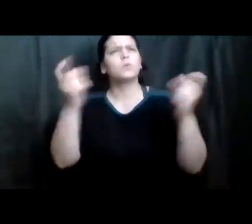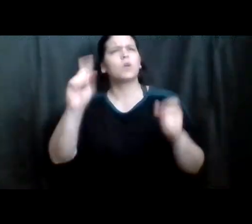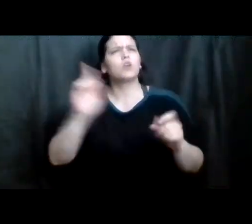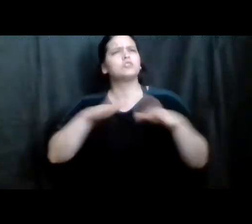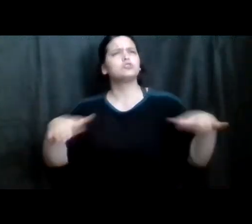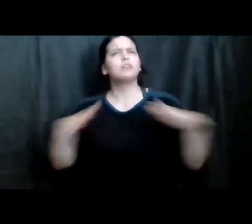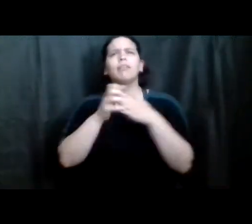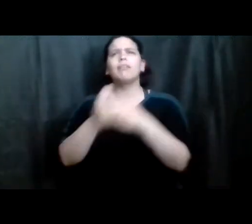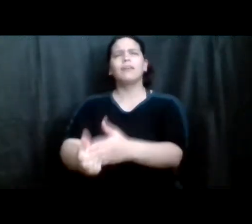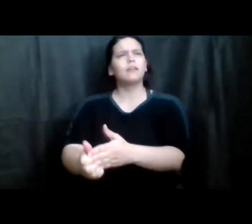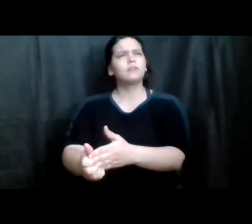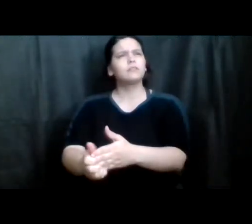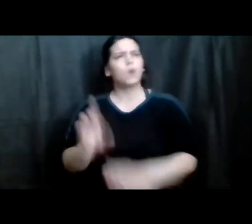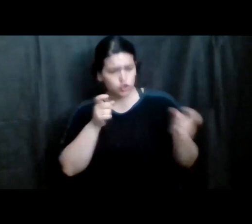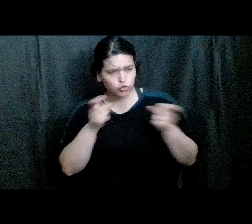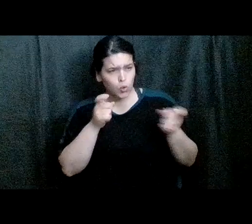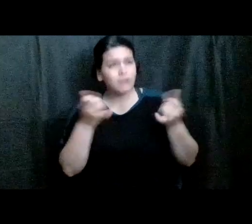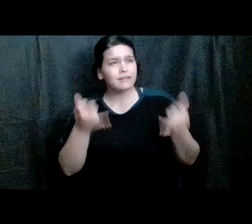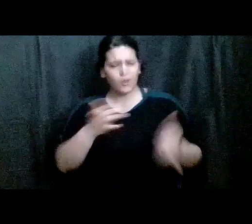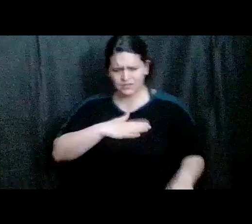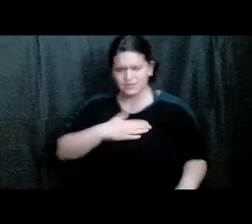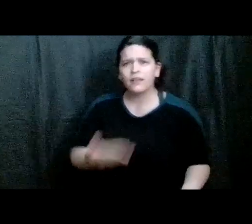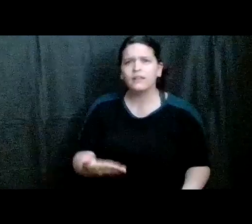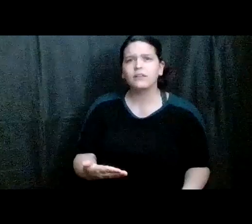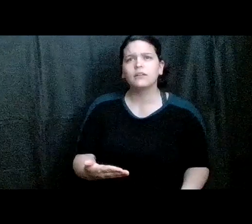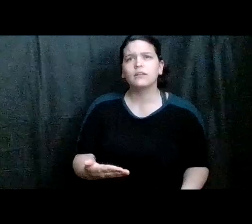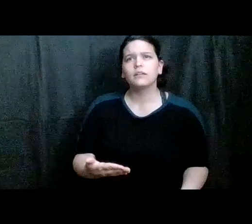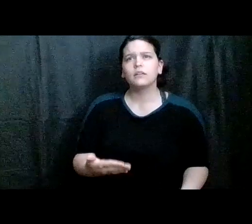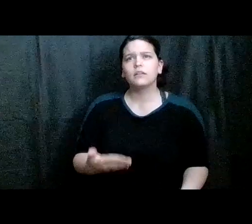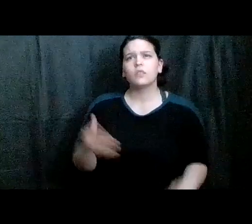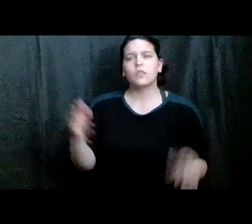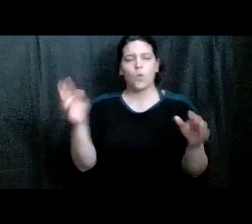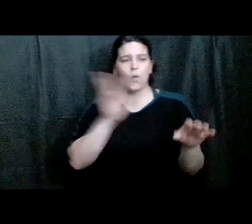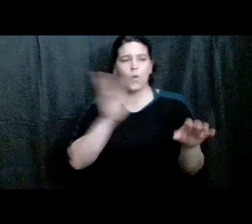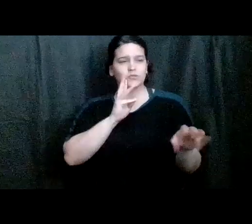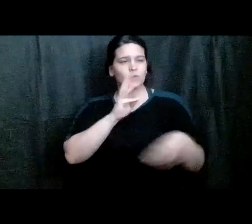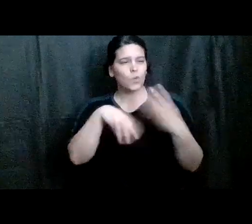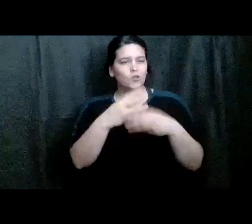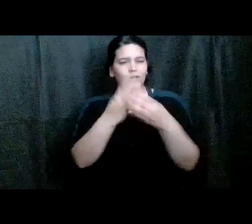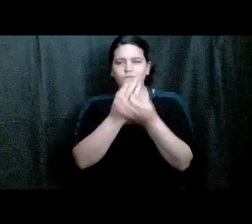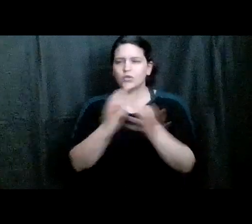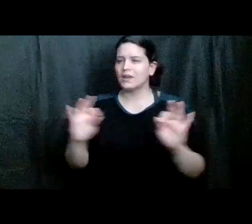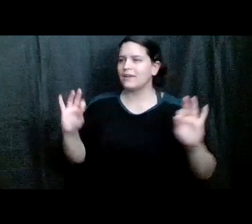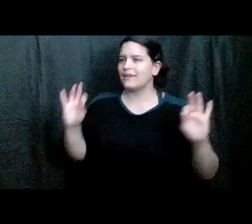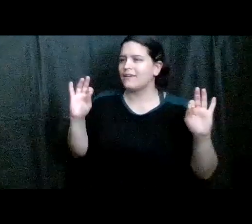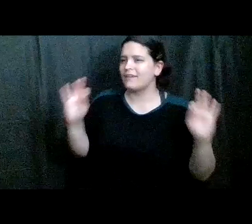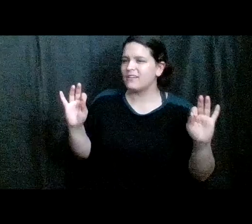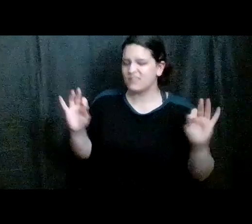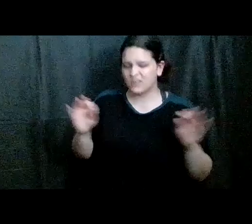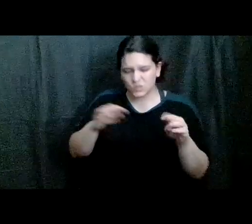to where control is now consent, and the waters of the world are freed, fertile soil